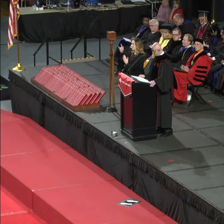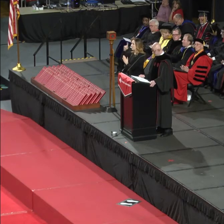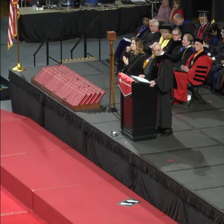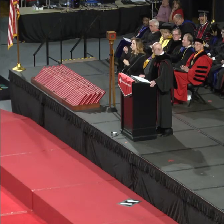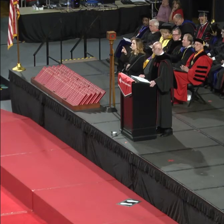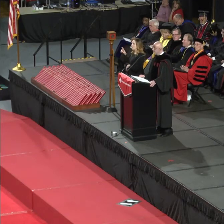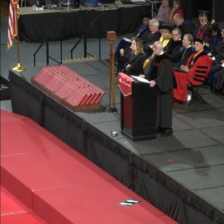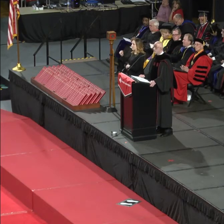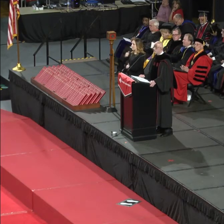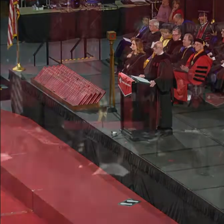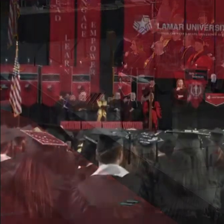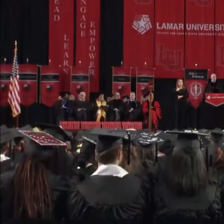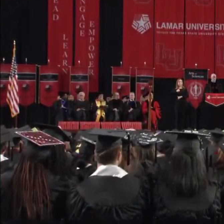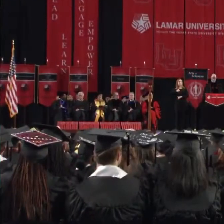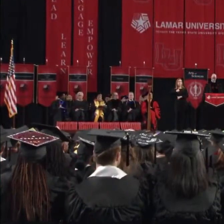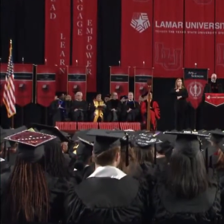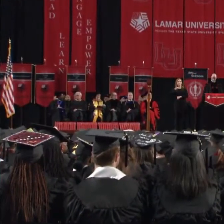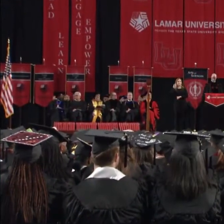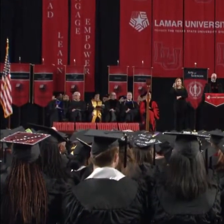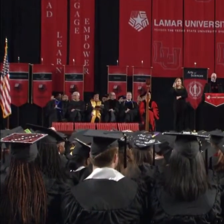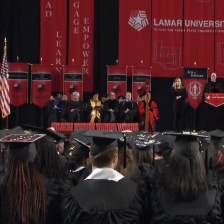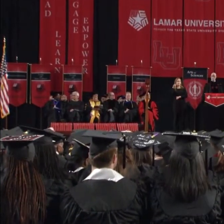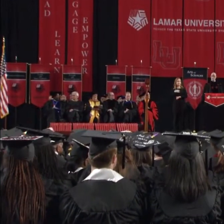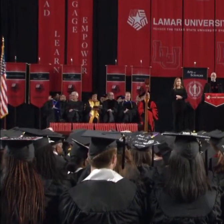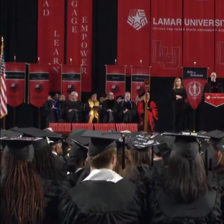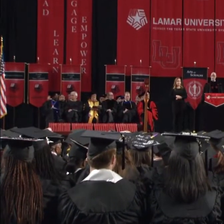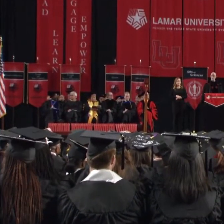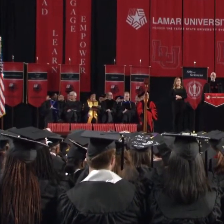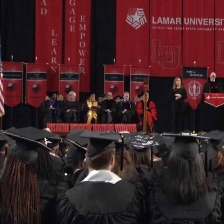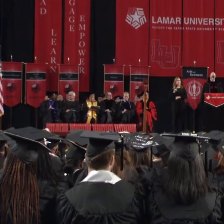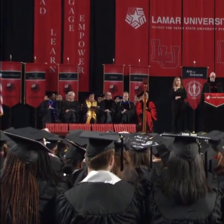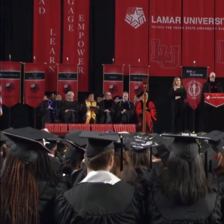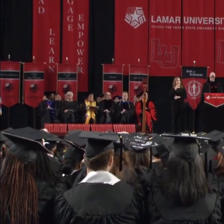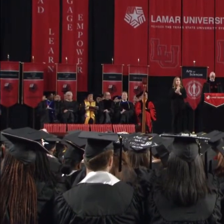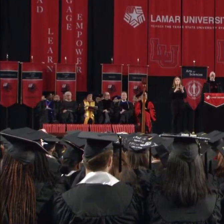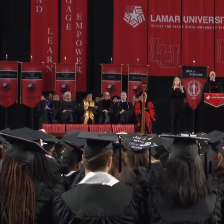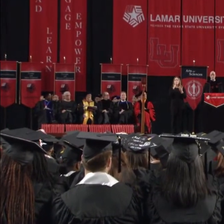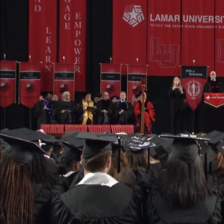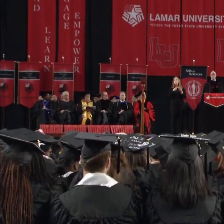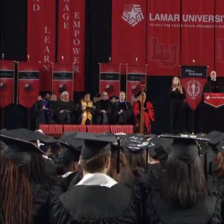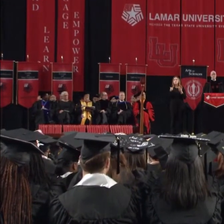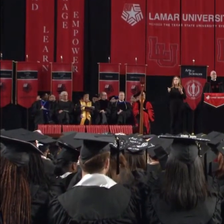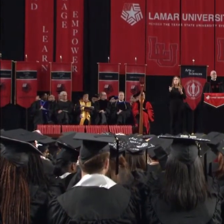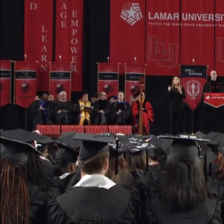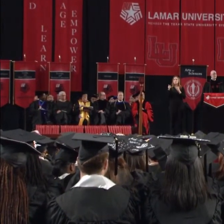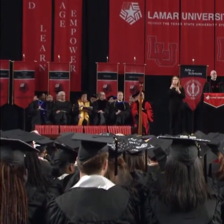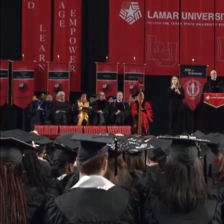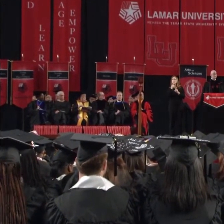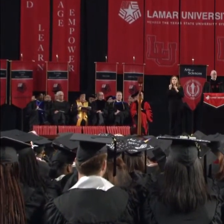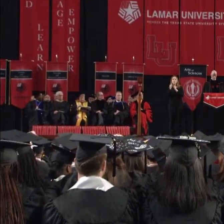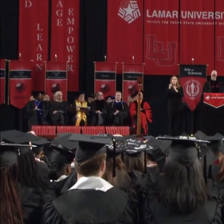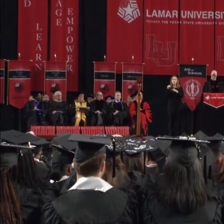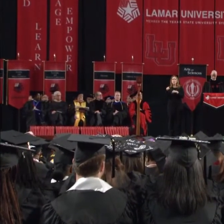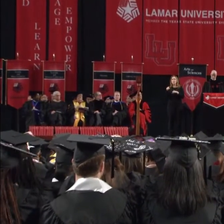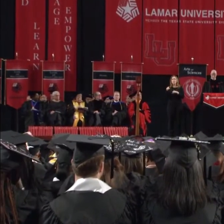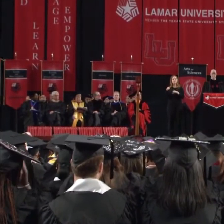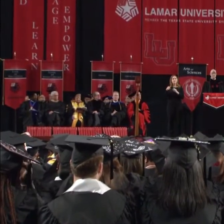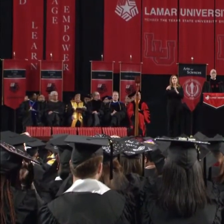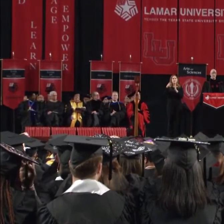Force. Among the candidates were graduates from well-known universities such as